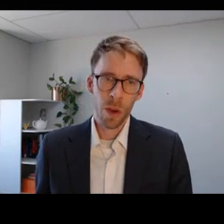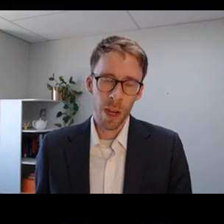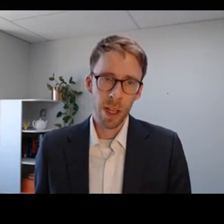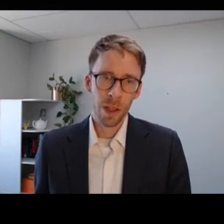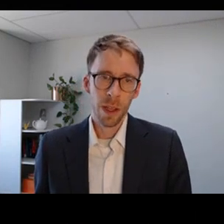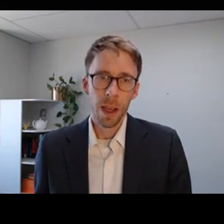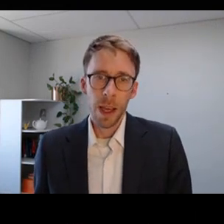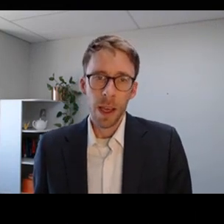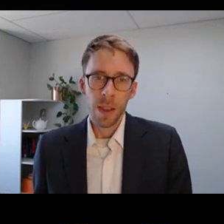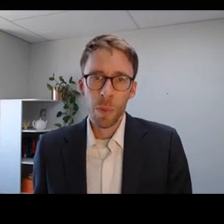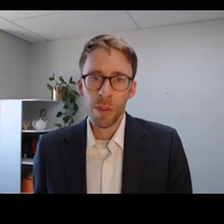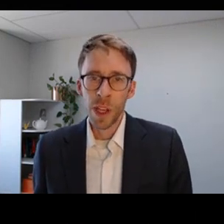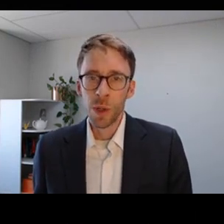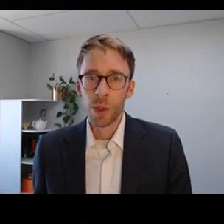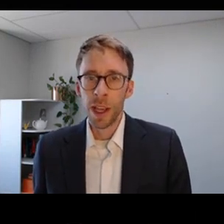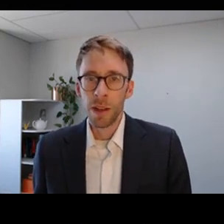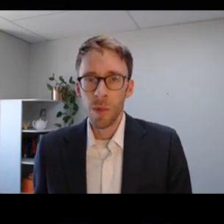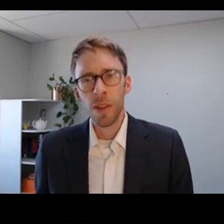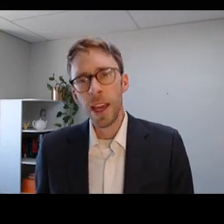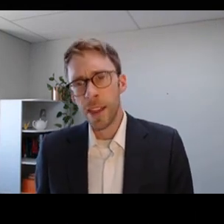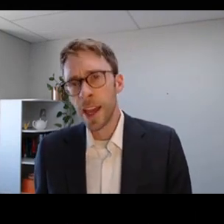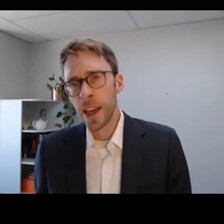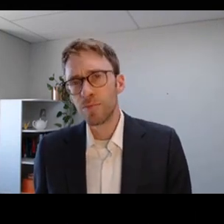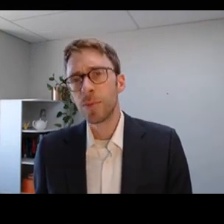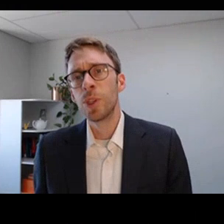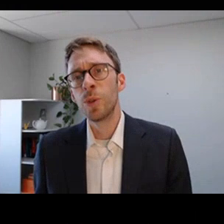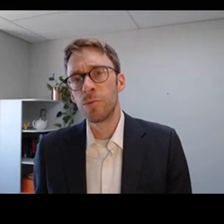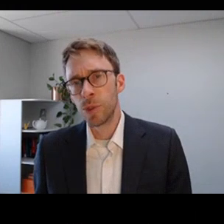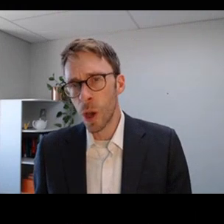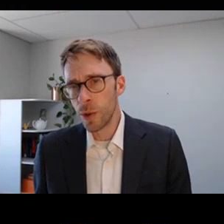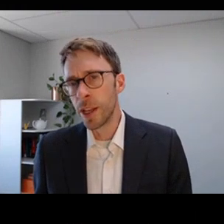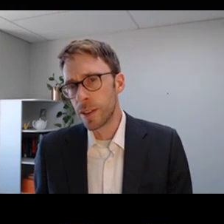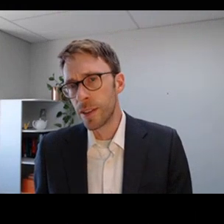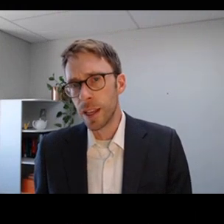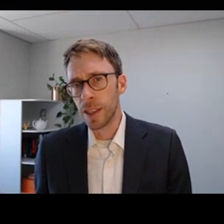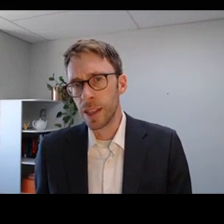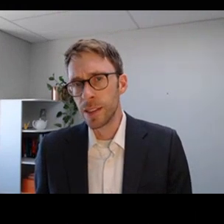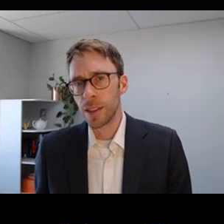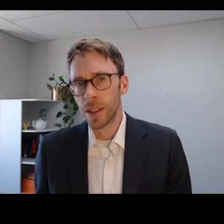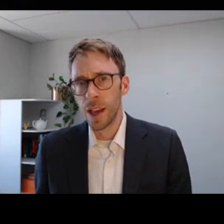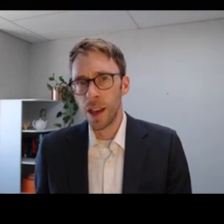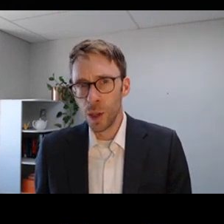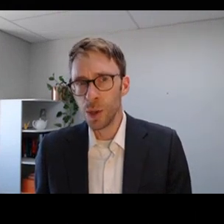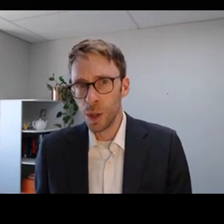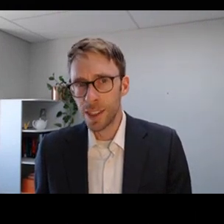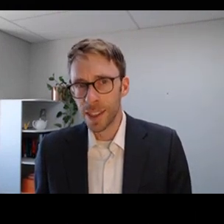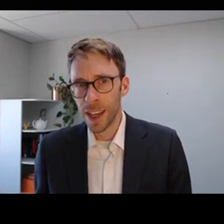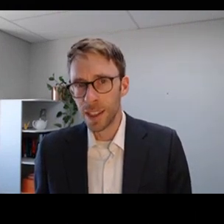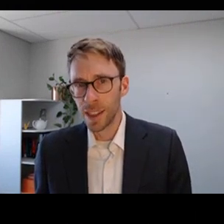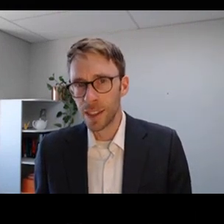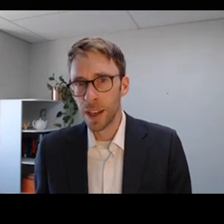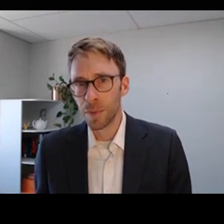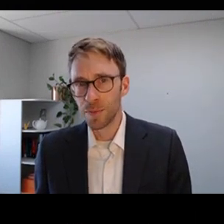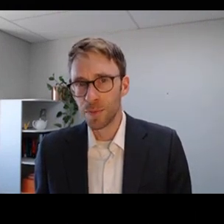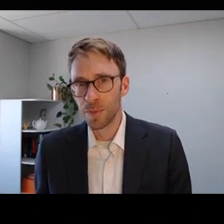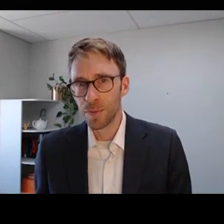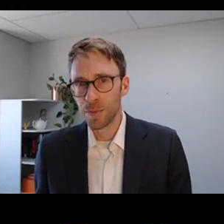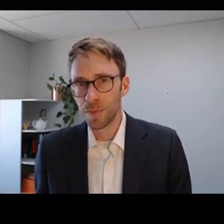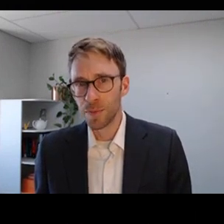Chris agreed. Then the professional said, on the other hand, you don't need to take these, you do need to take